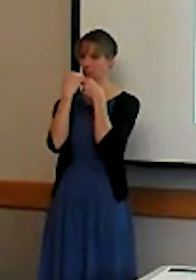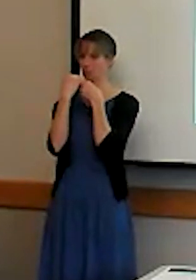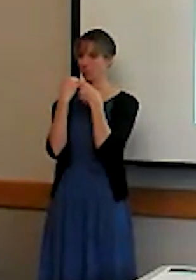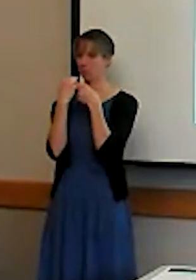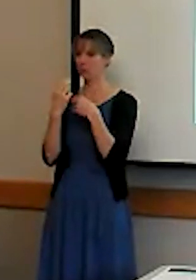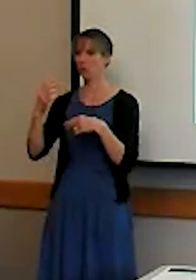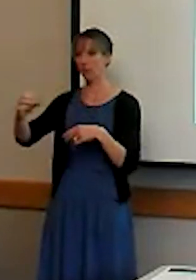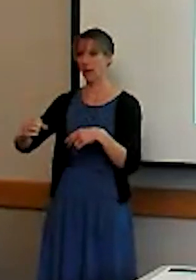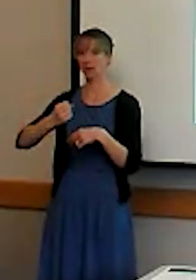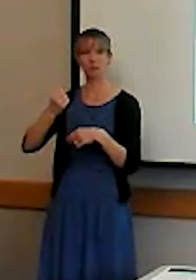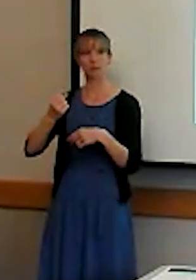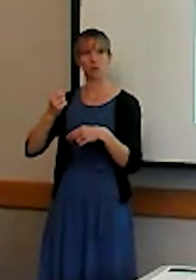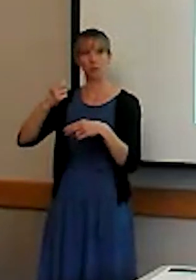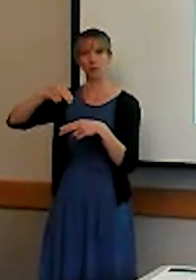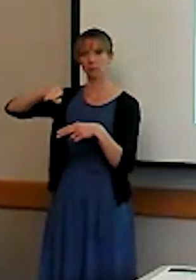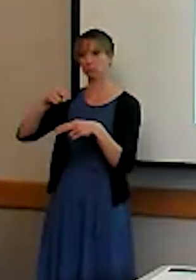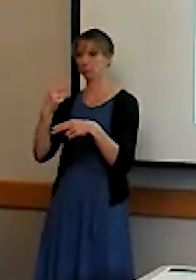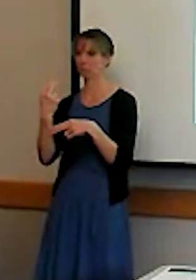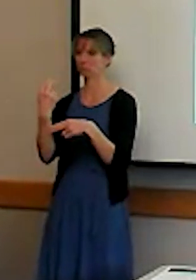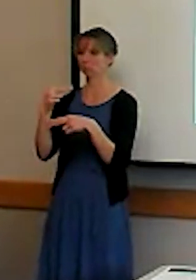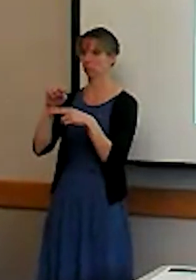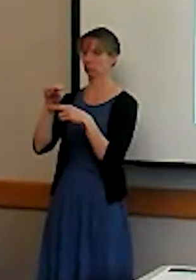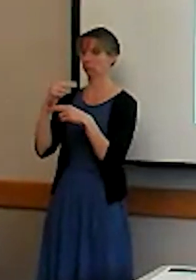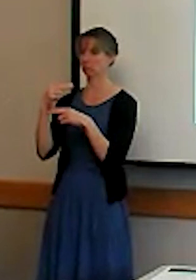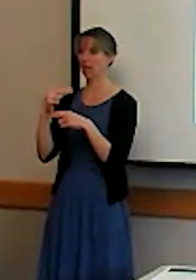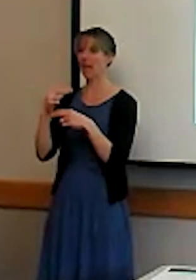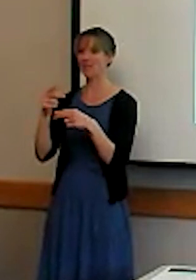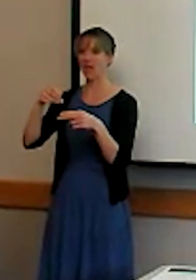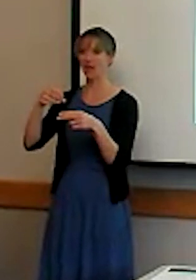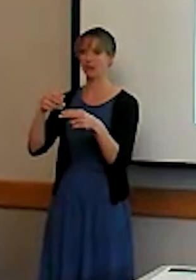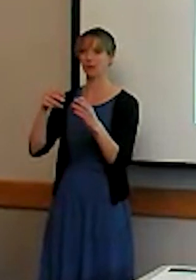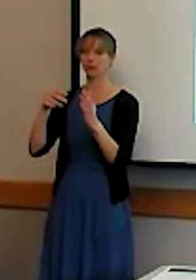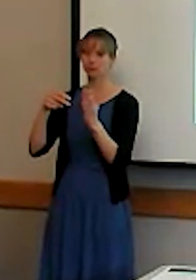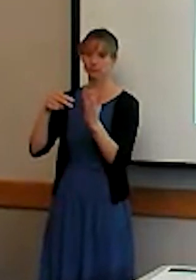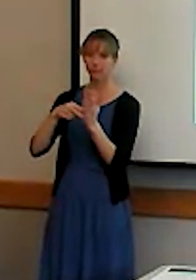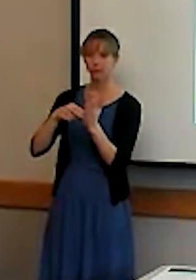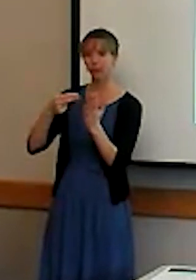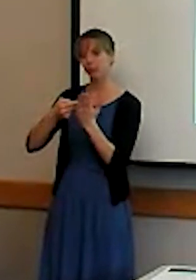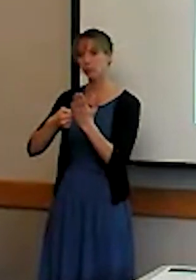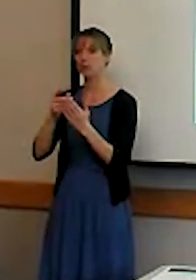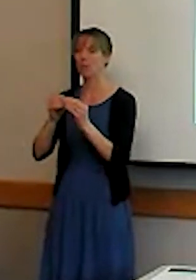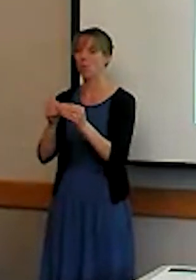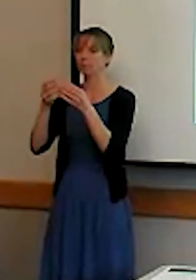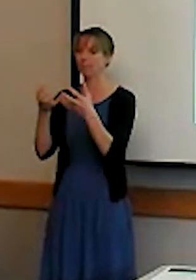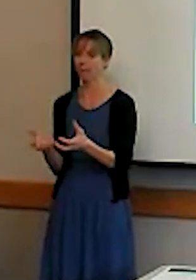they might come the other direction. And then we have some weighted utensils, so that might be for tremors.